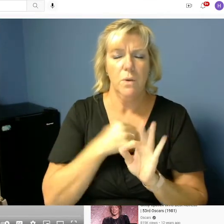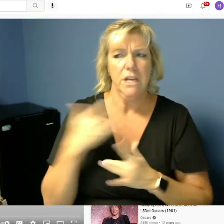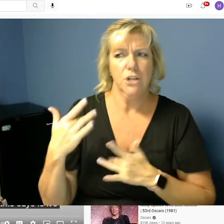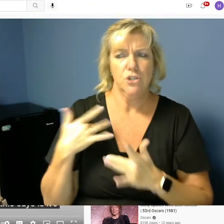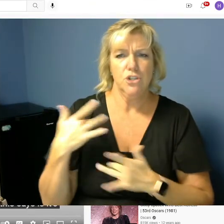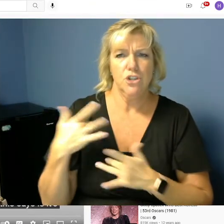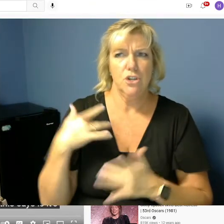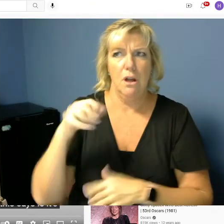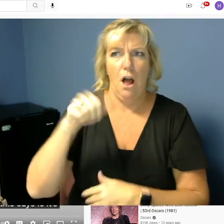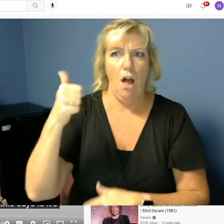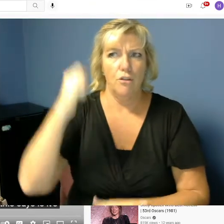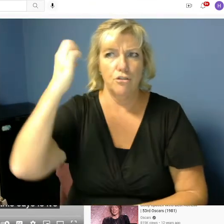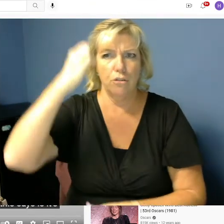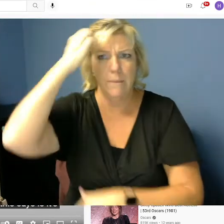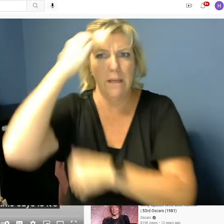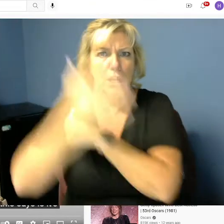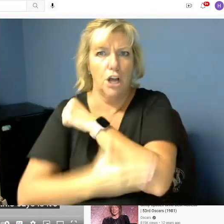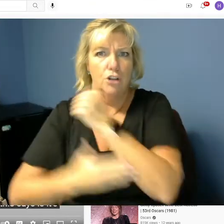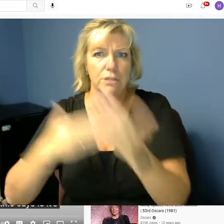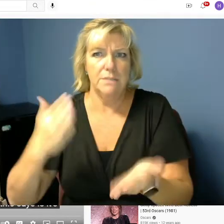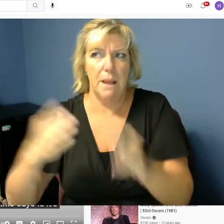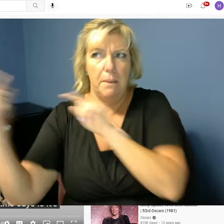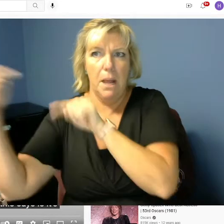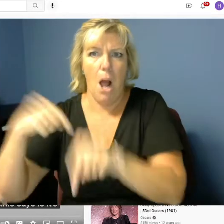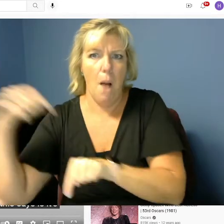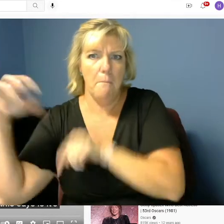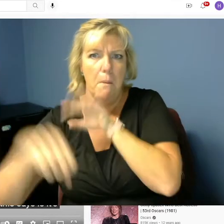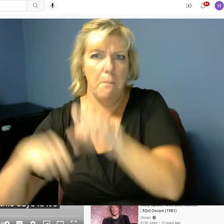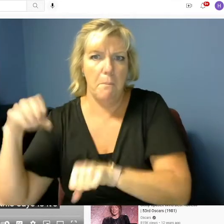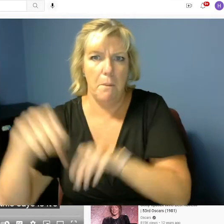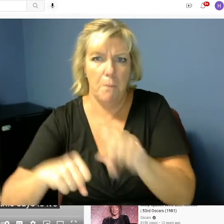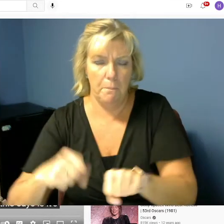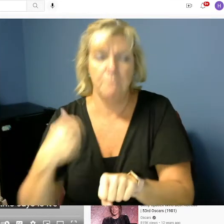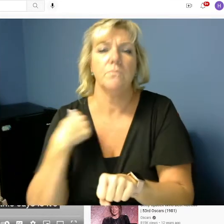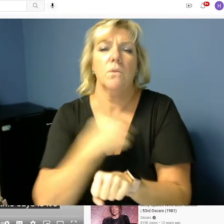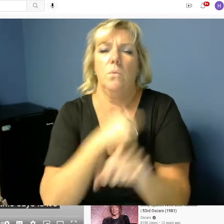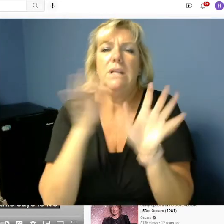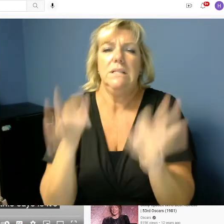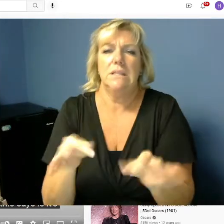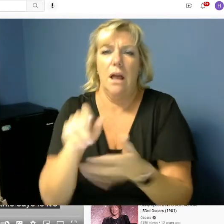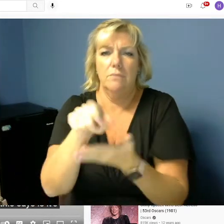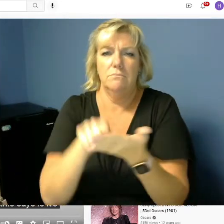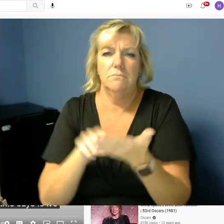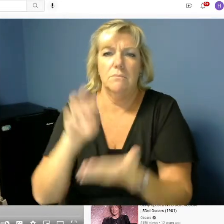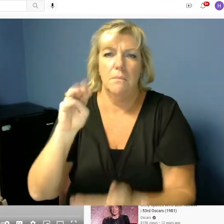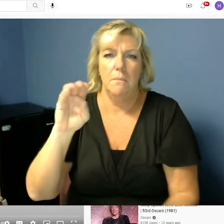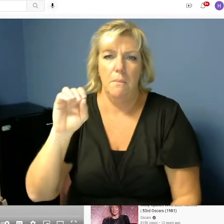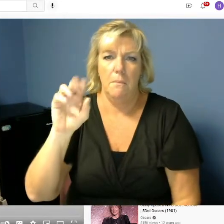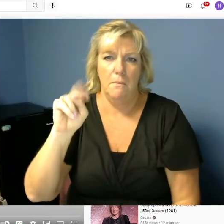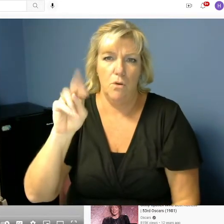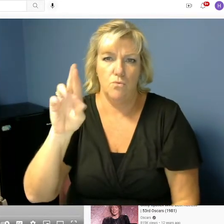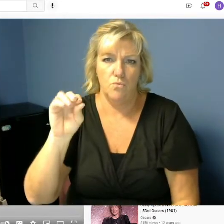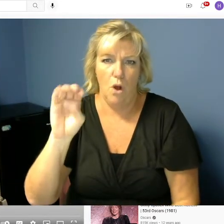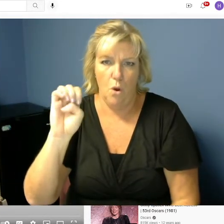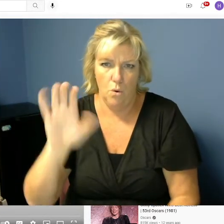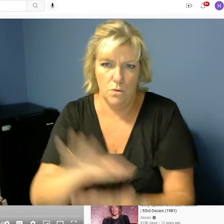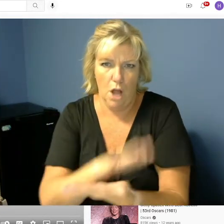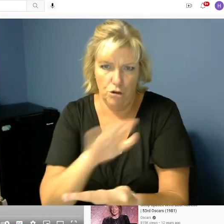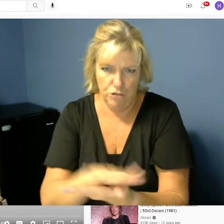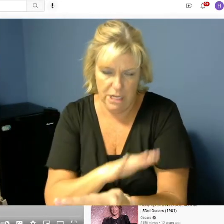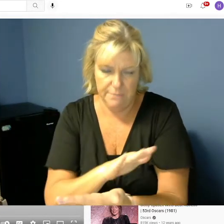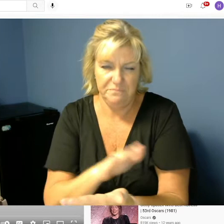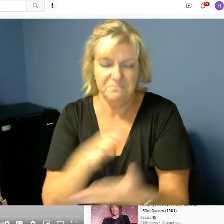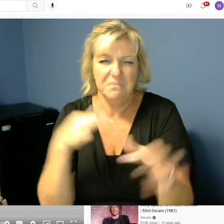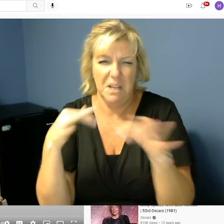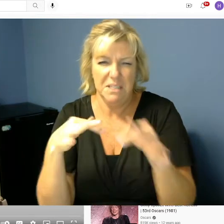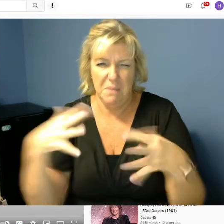and we want those nations to stay free. So we issue the Monroe Doctrine, and what this says is it's basically, I'm going to paraphrase here,